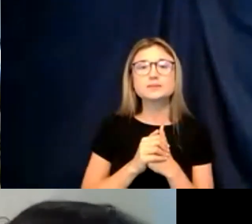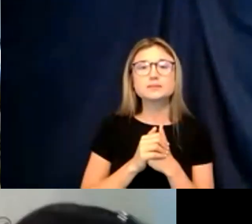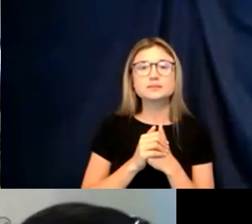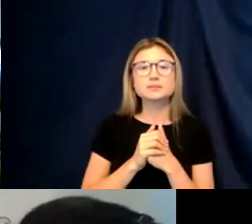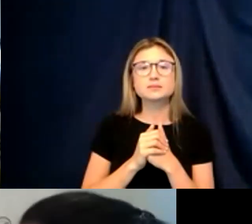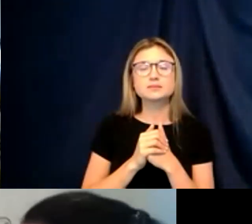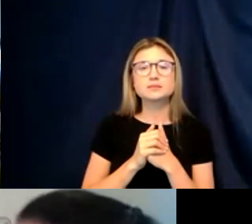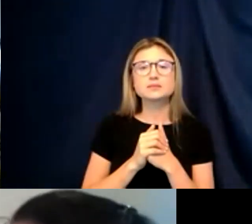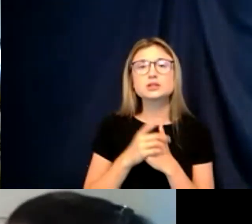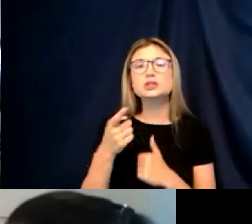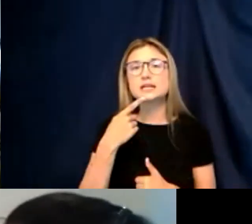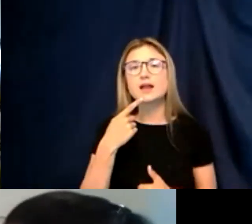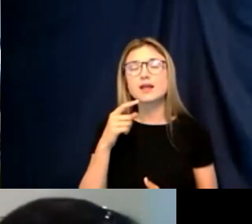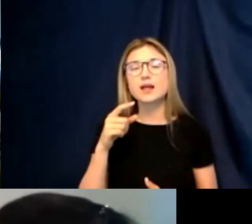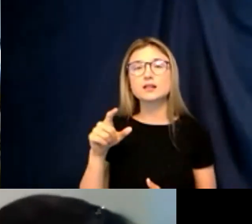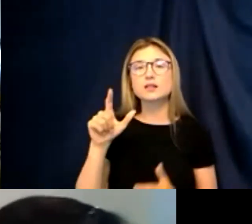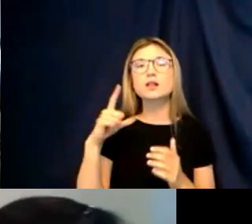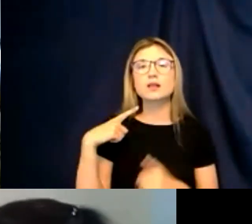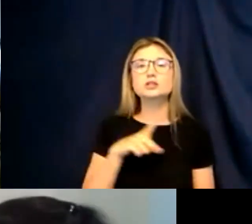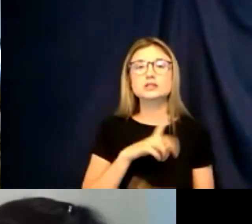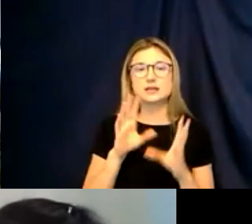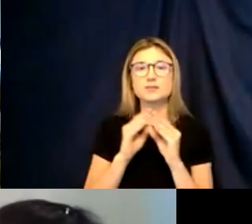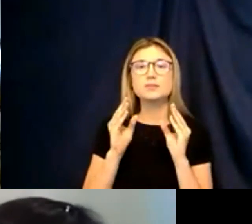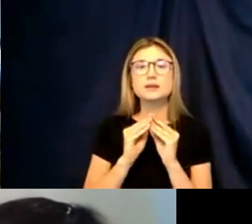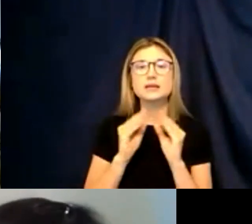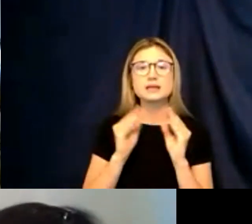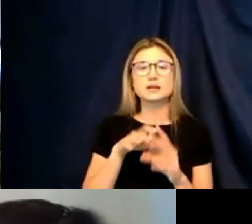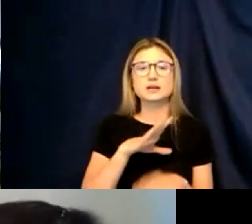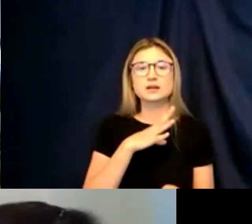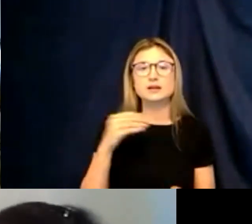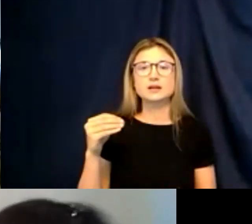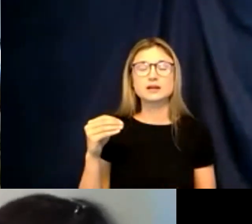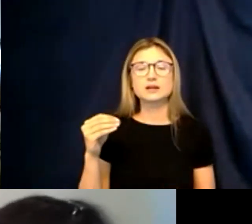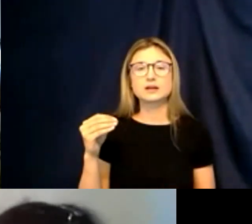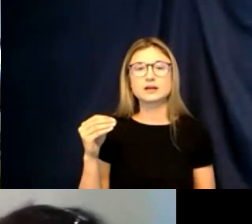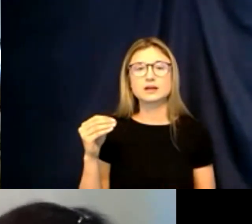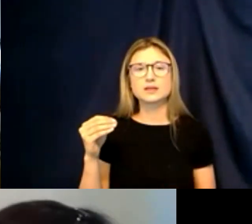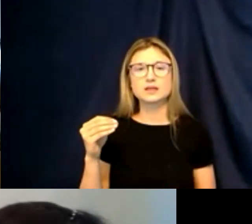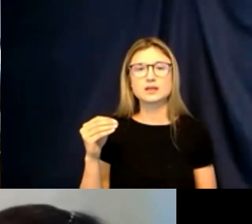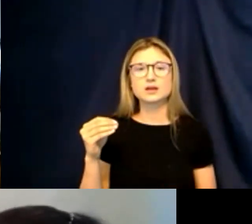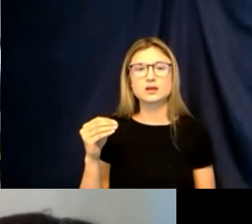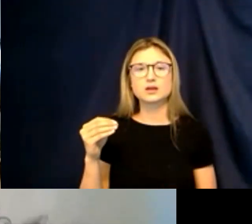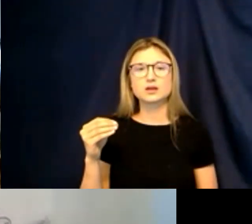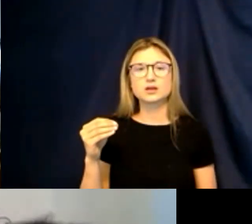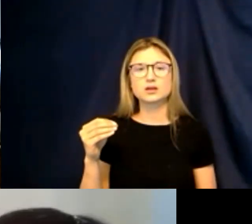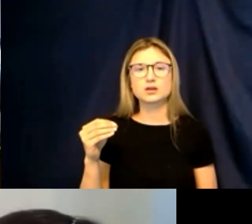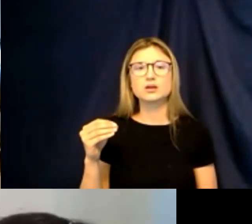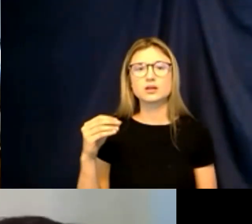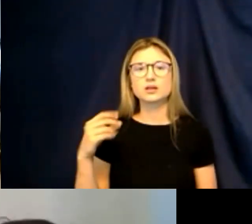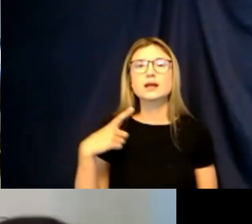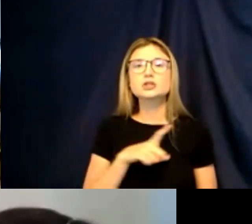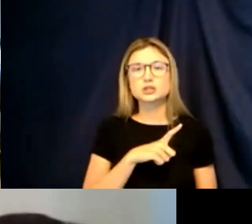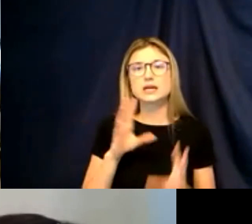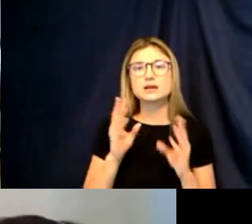the legislative meetings, right? And or a full committee, no, legislative